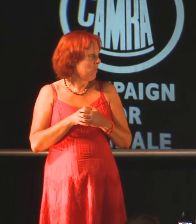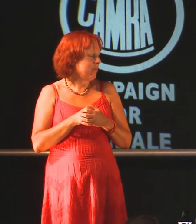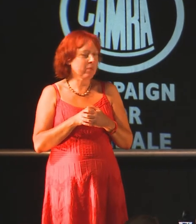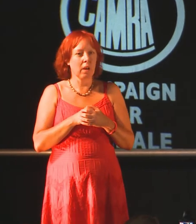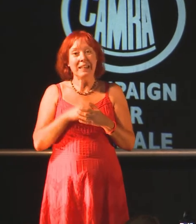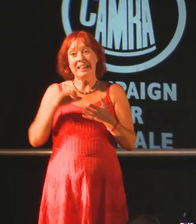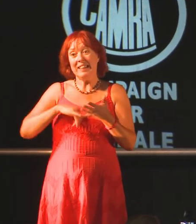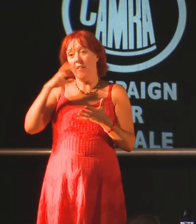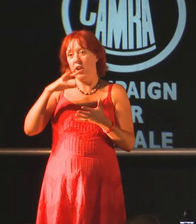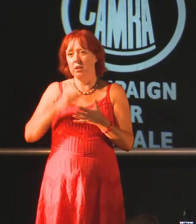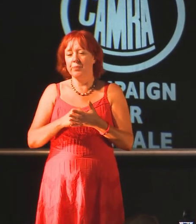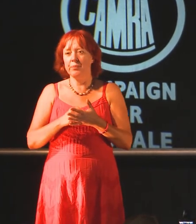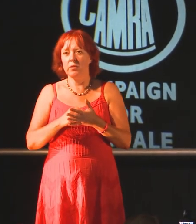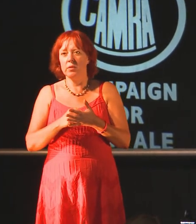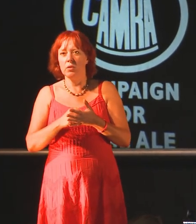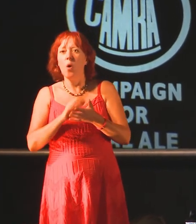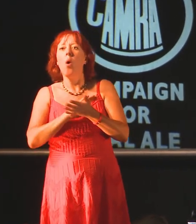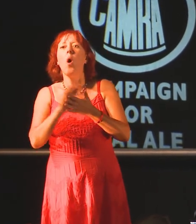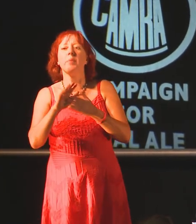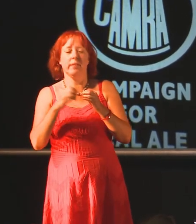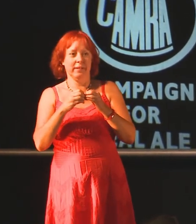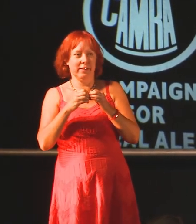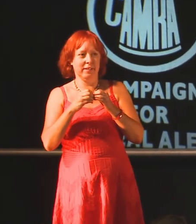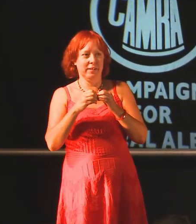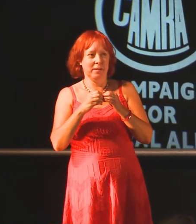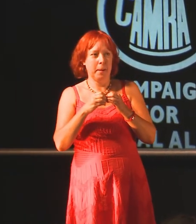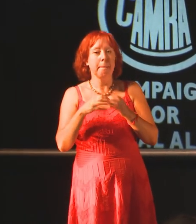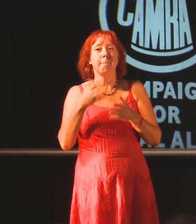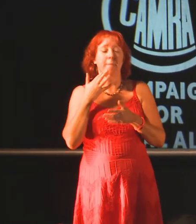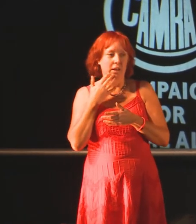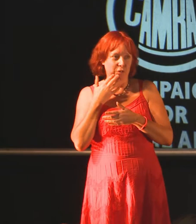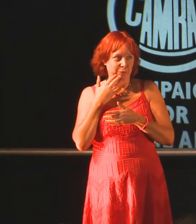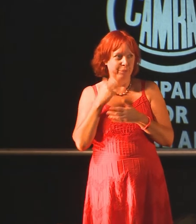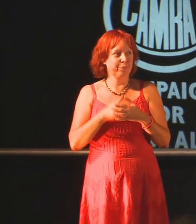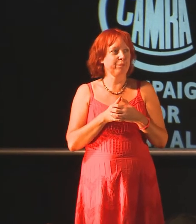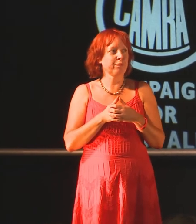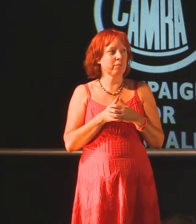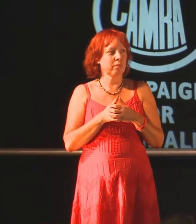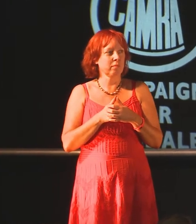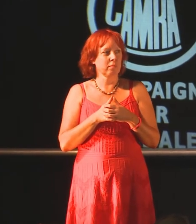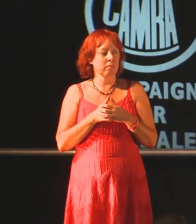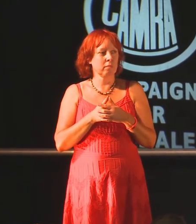The silver goes to Hobson's Brewery for Hobson's Mild.